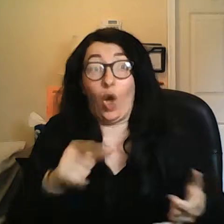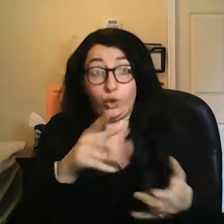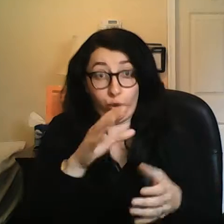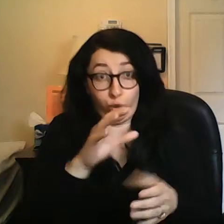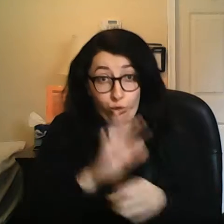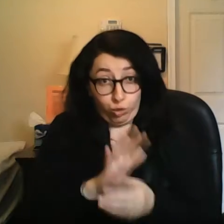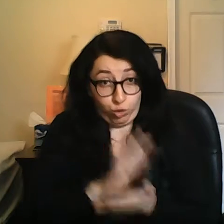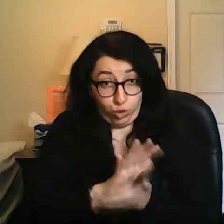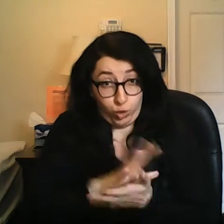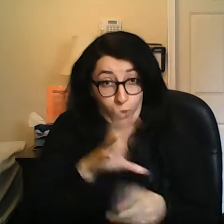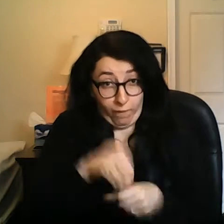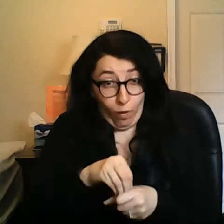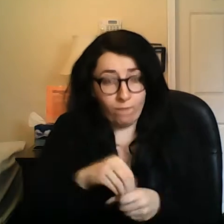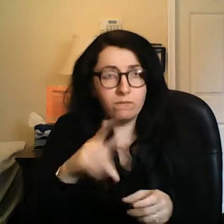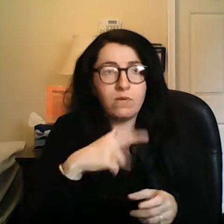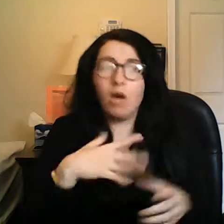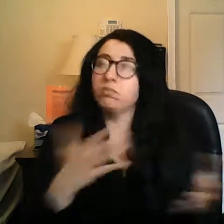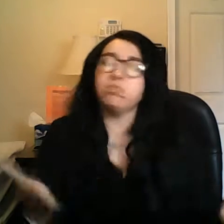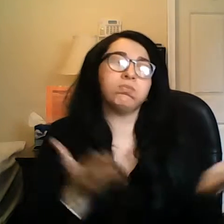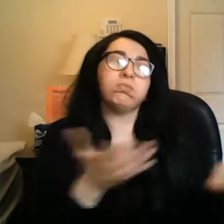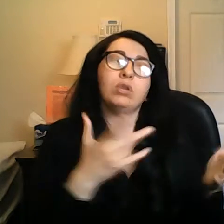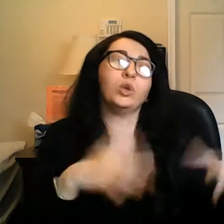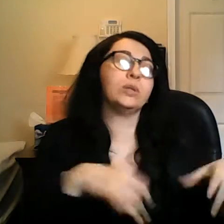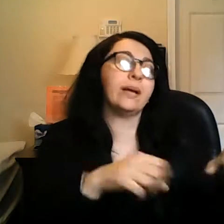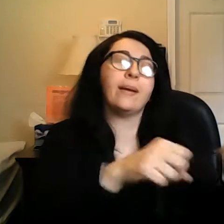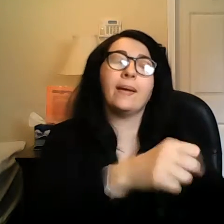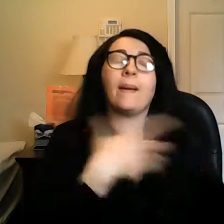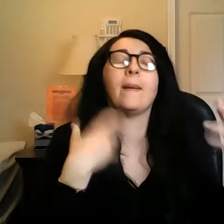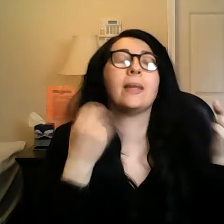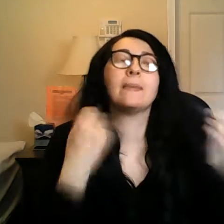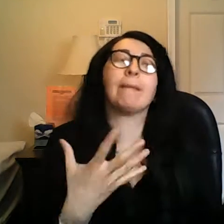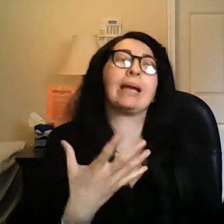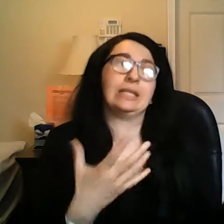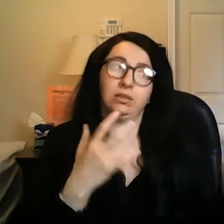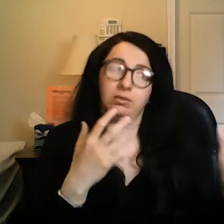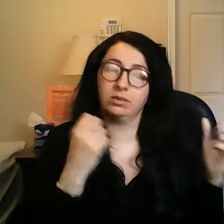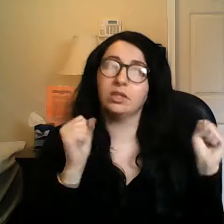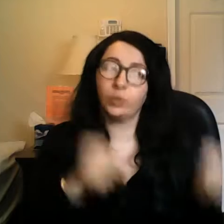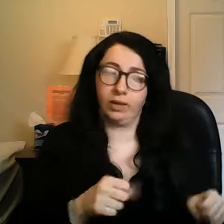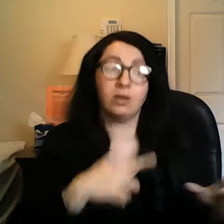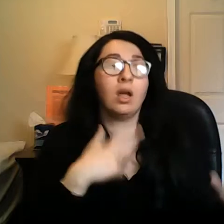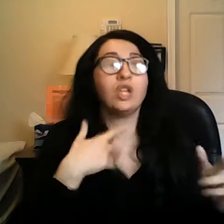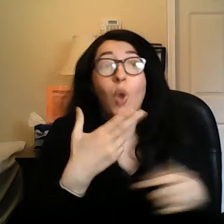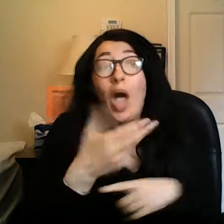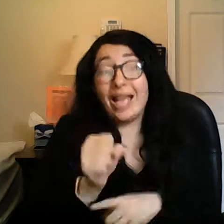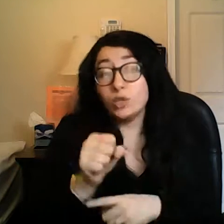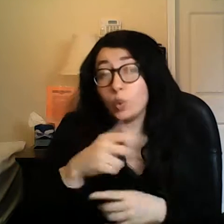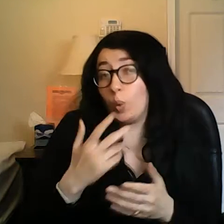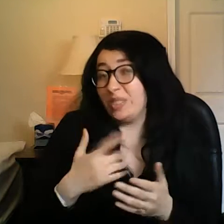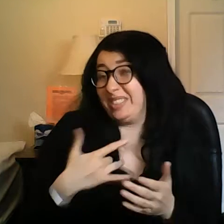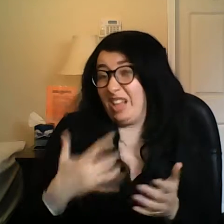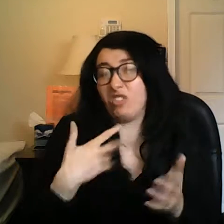that are available to you and try as many as you can. So a lot of high schools will offer advanced art courses such as AP